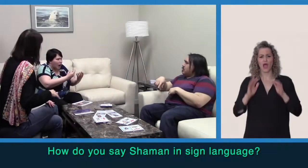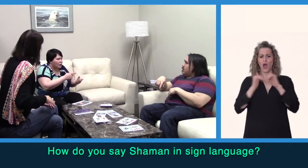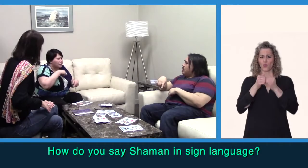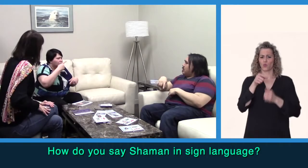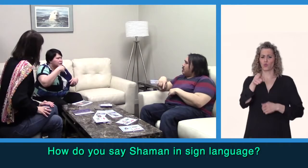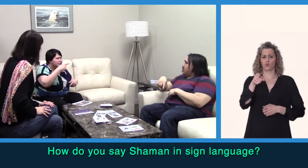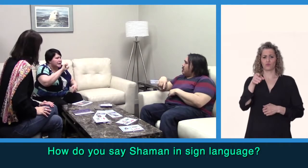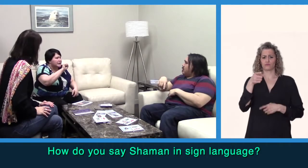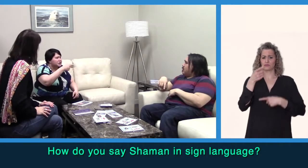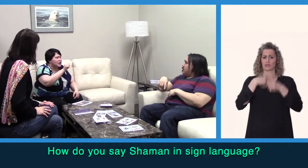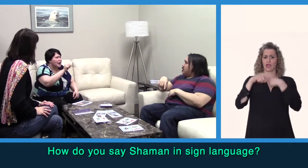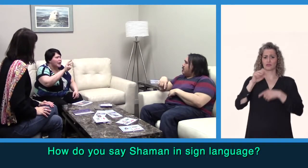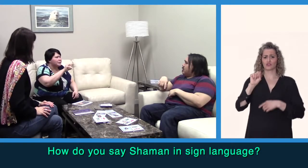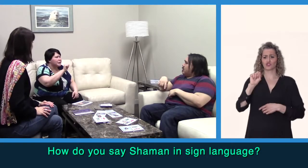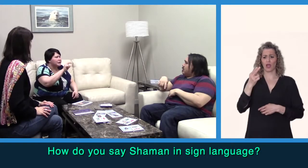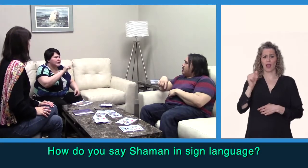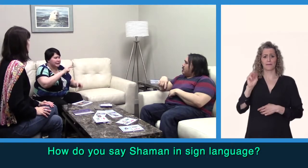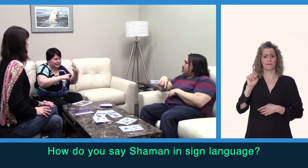Is there a sign?